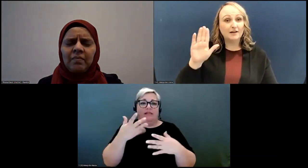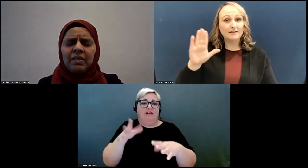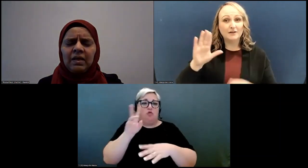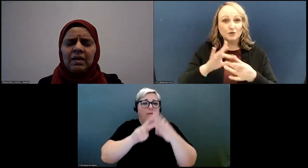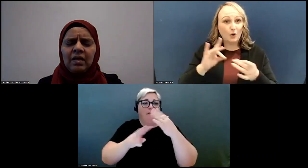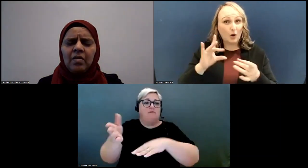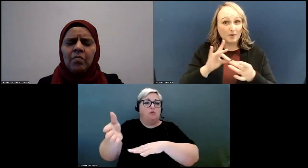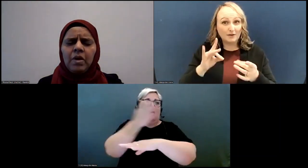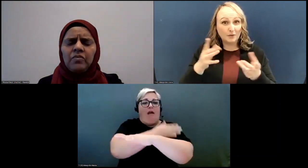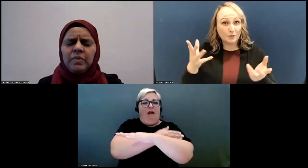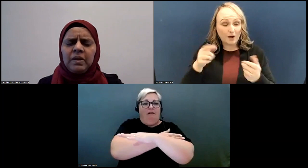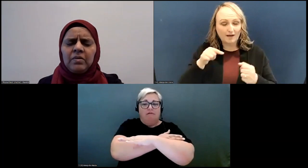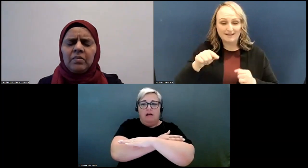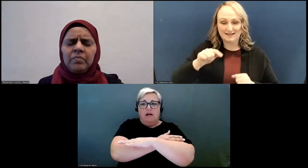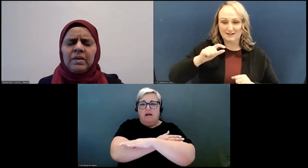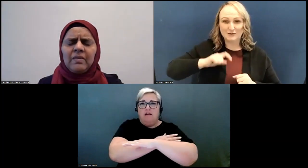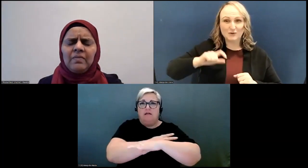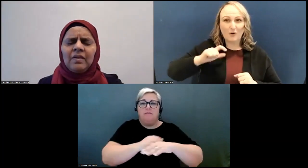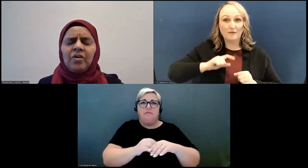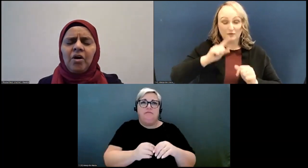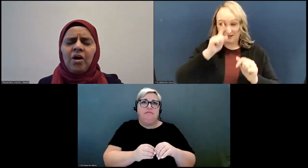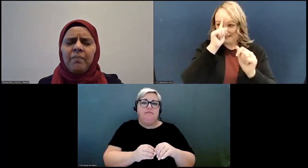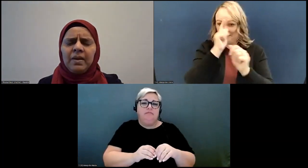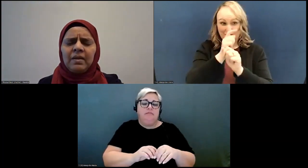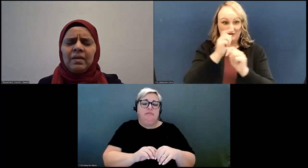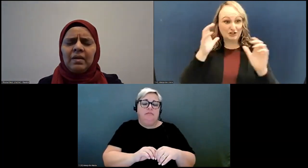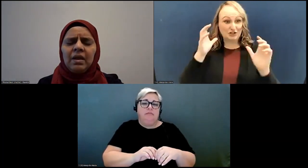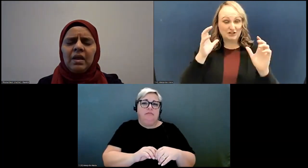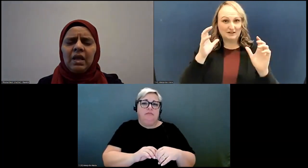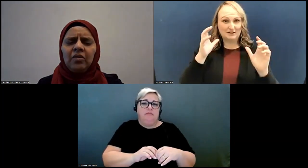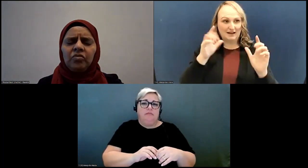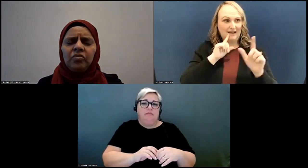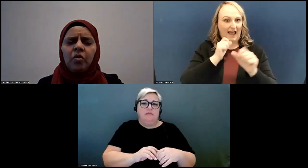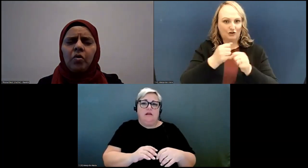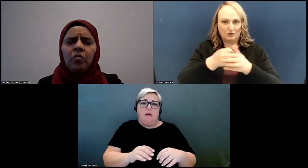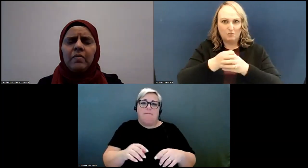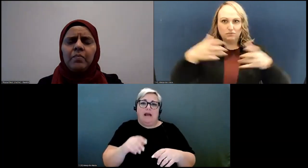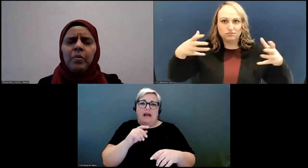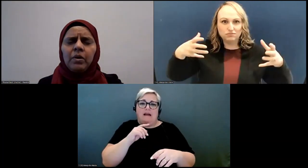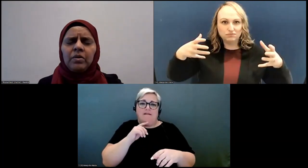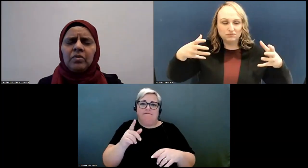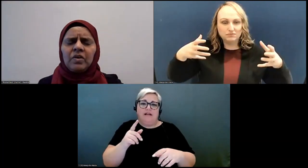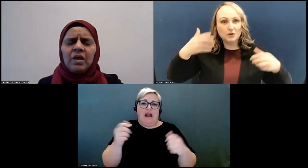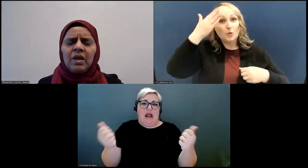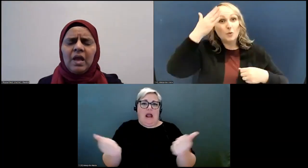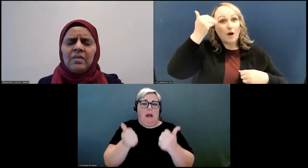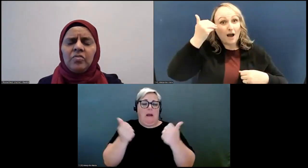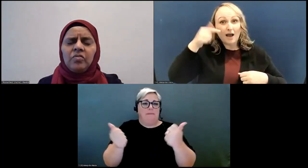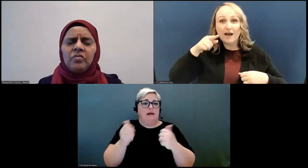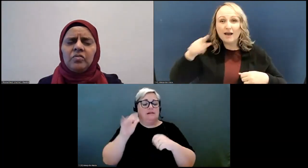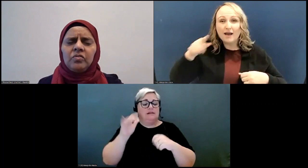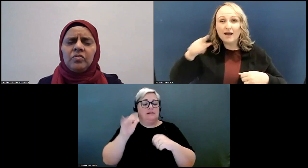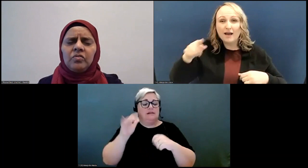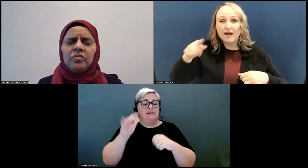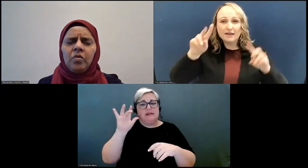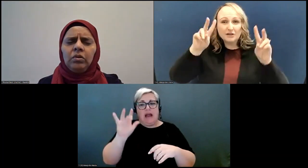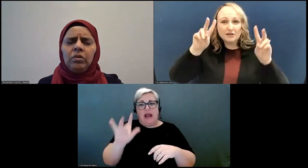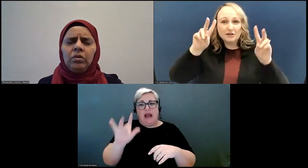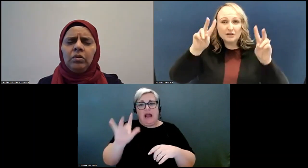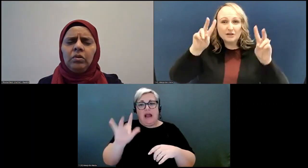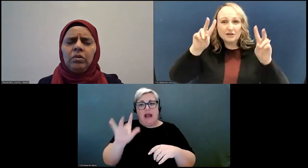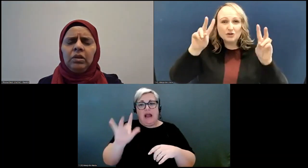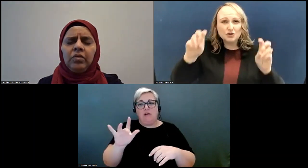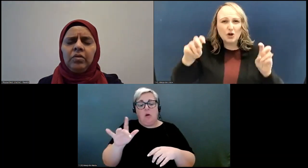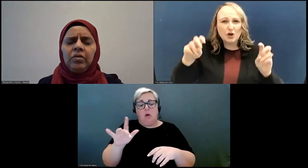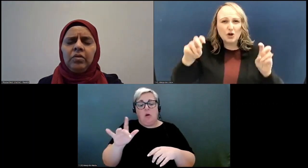into something much bigger because the topic is so important and there's